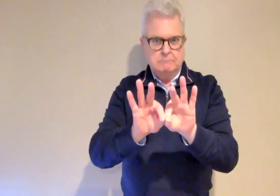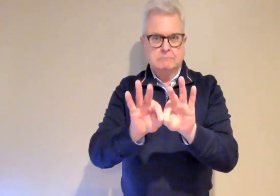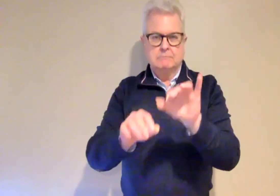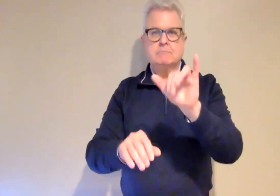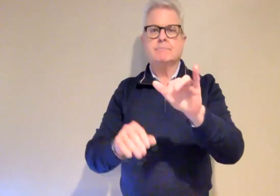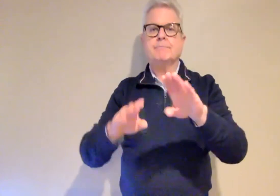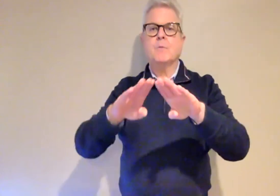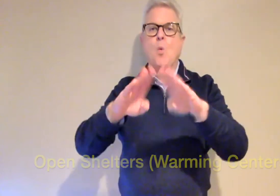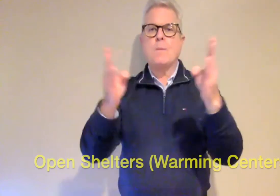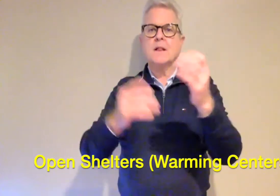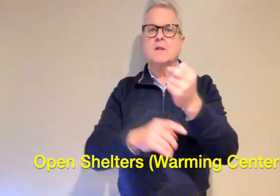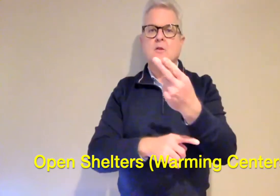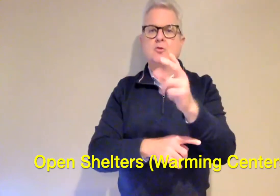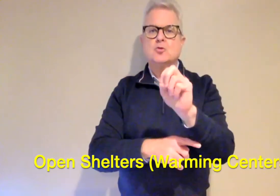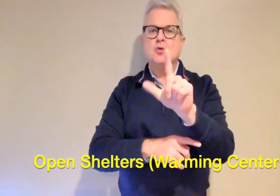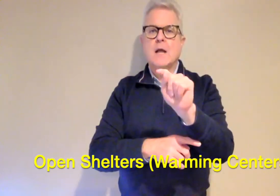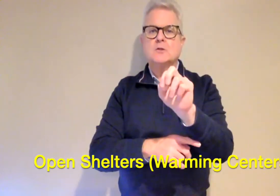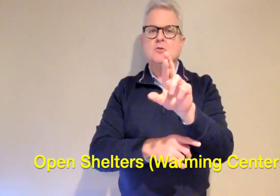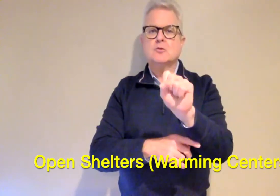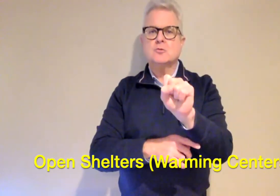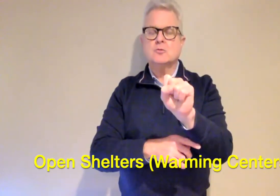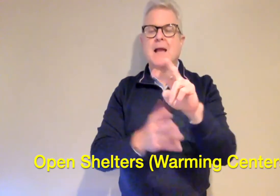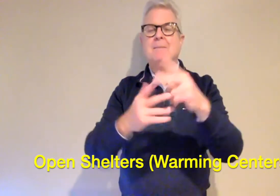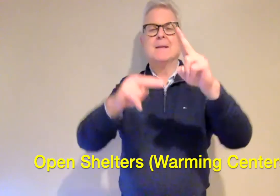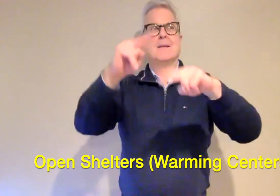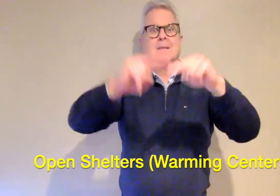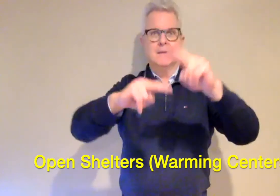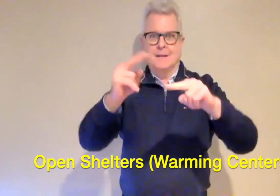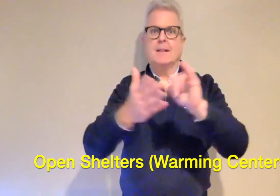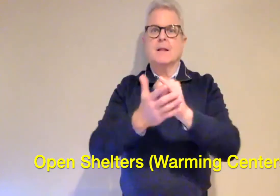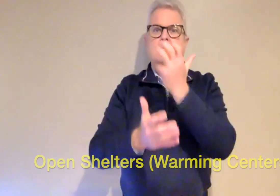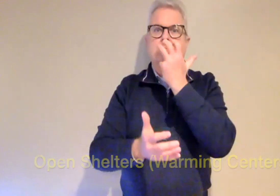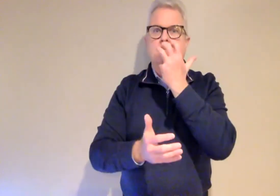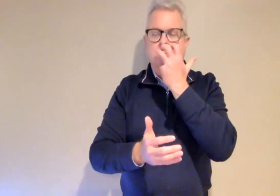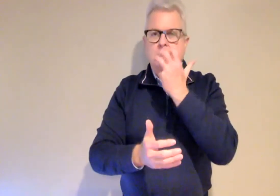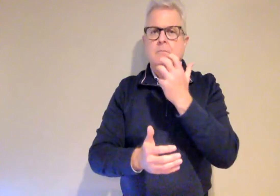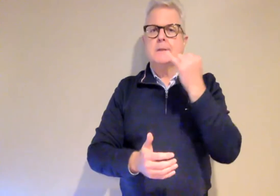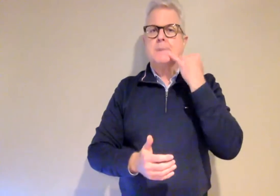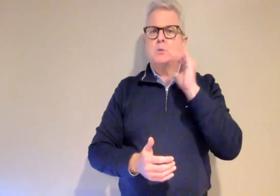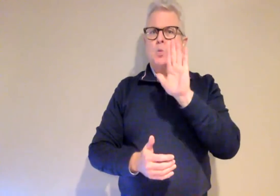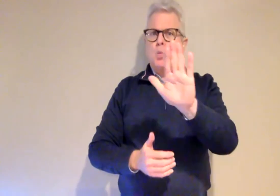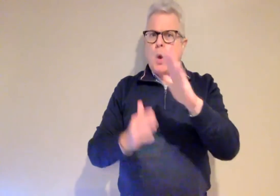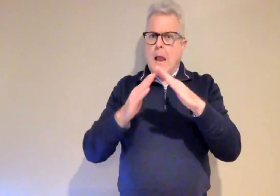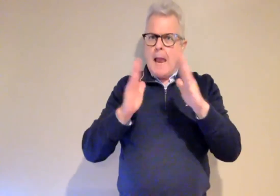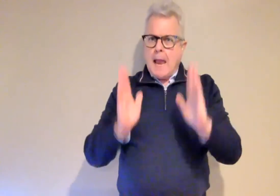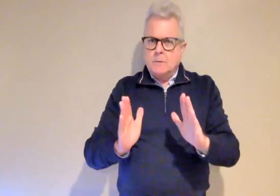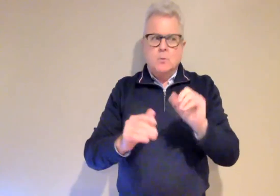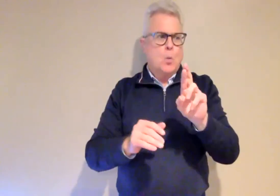Another source of information that's important to know is what's known as the open shelter. These are facilities that provide